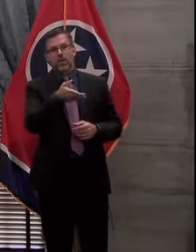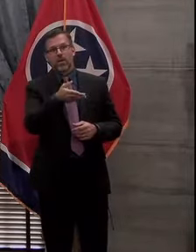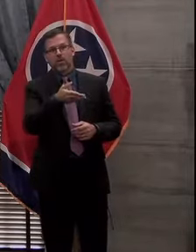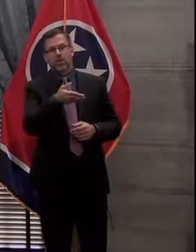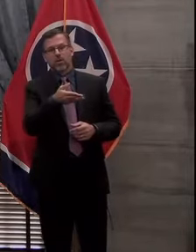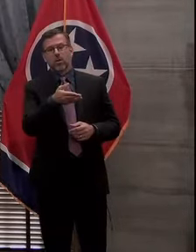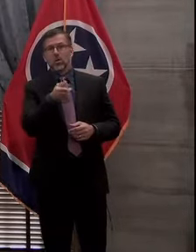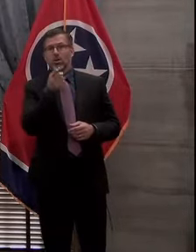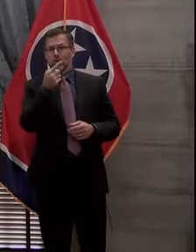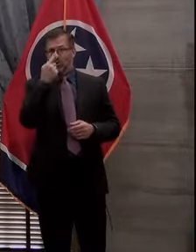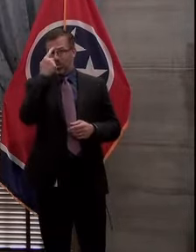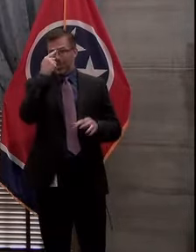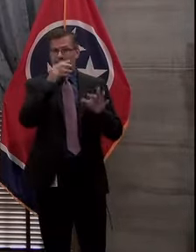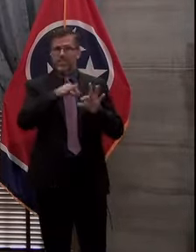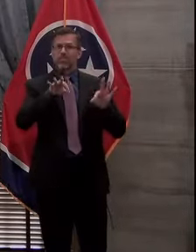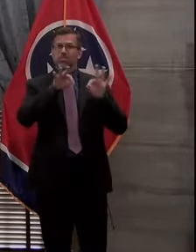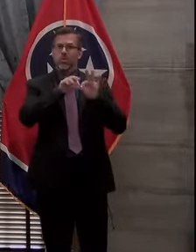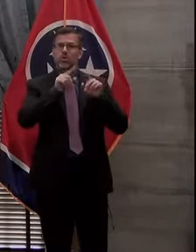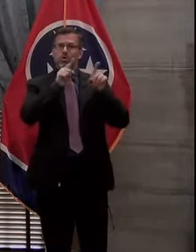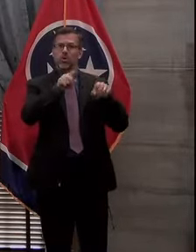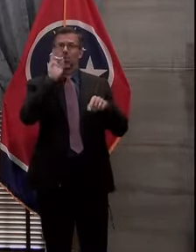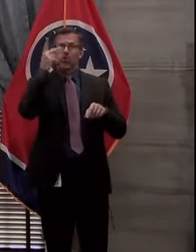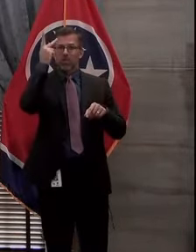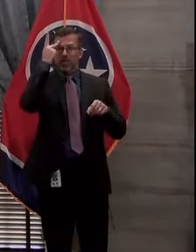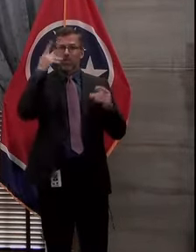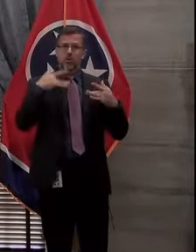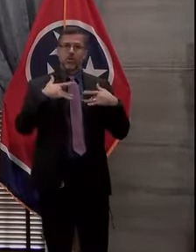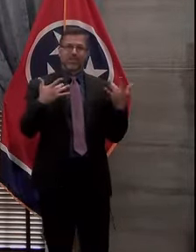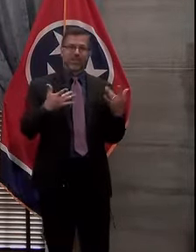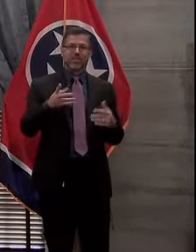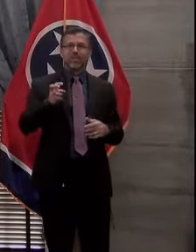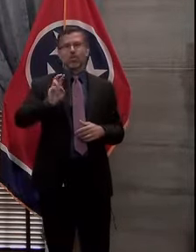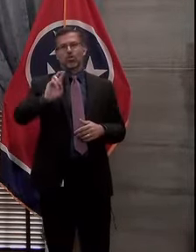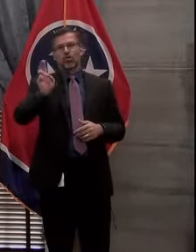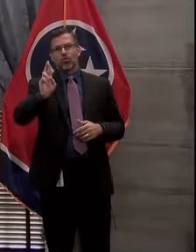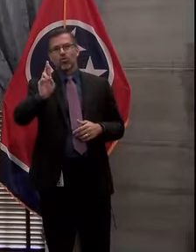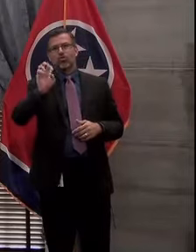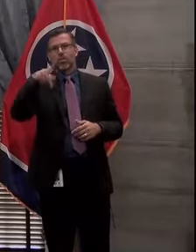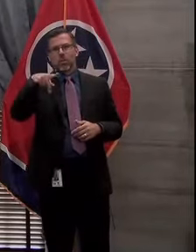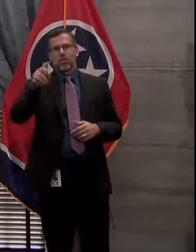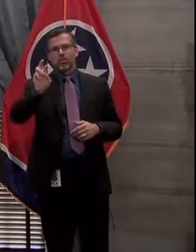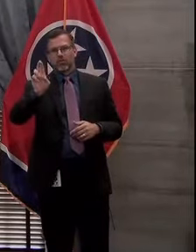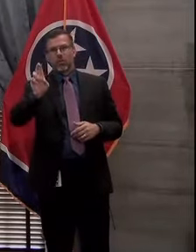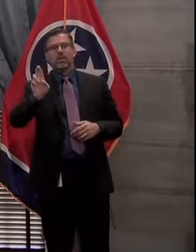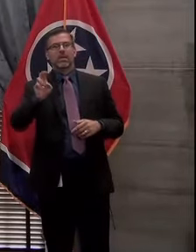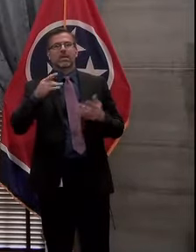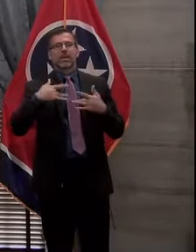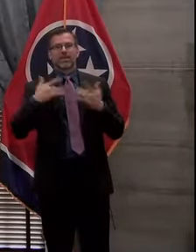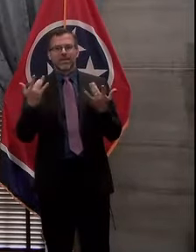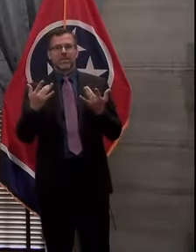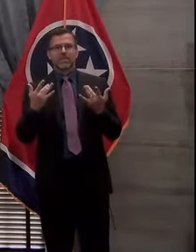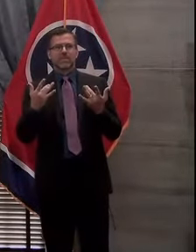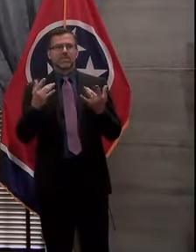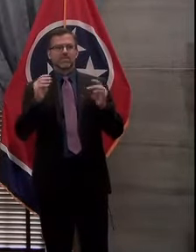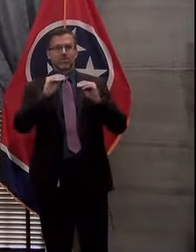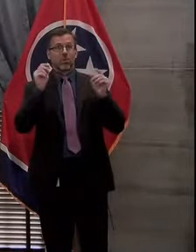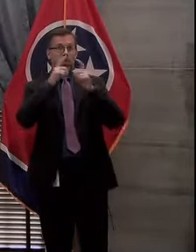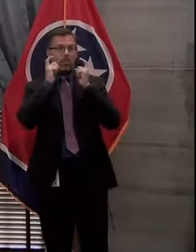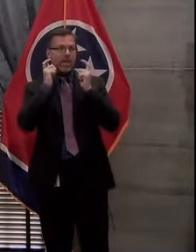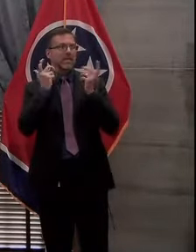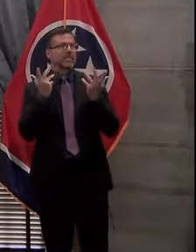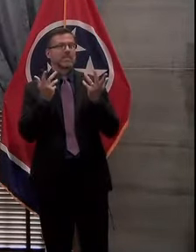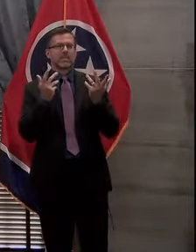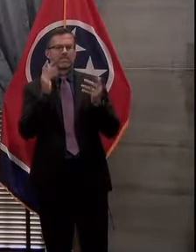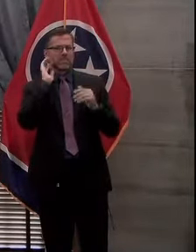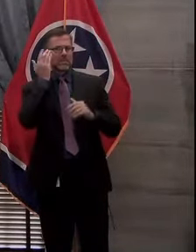to political events or not where, you know, Republican events have been largely unmasked, especially for the campaigns